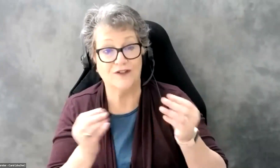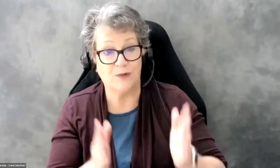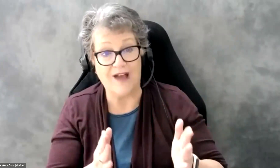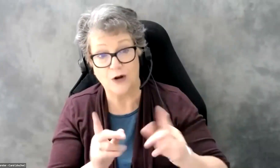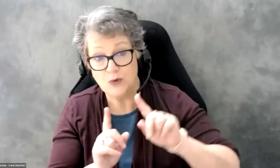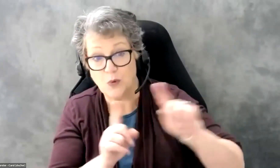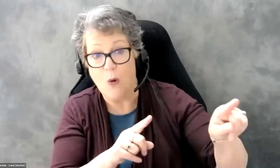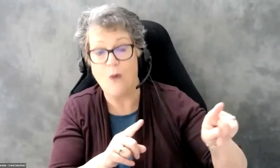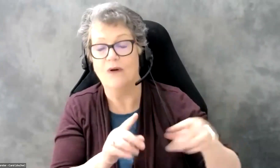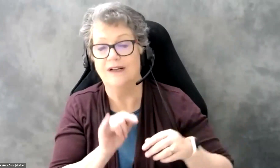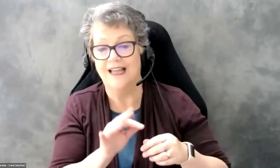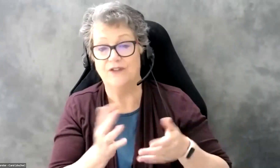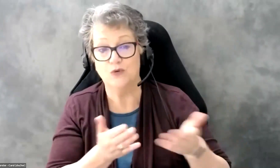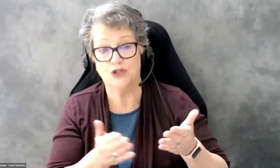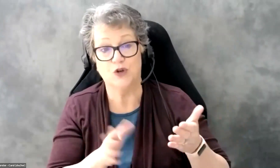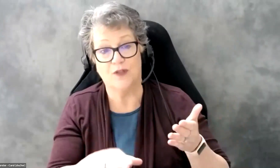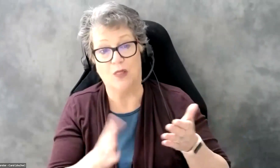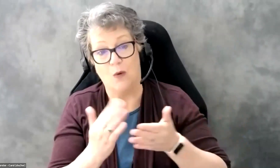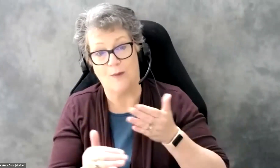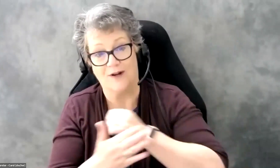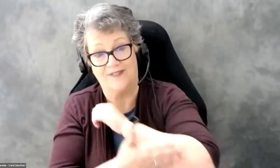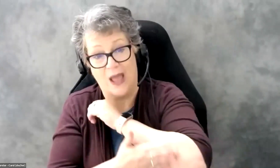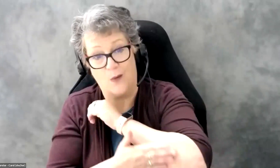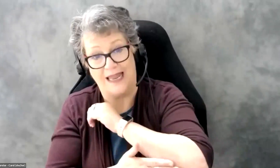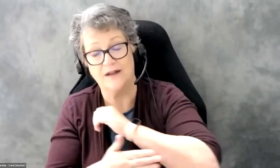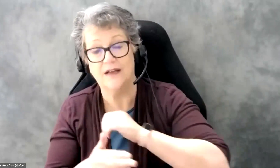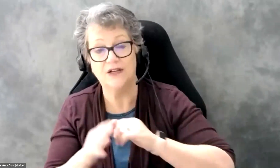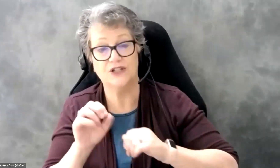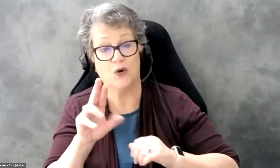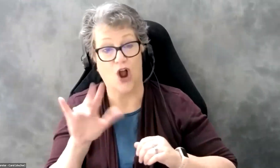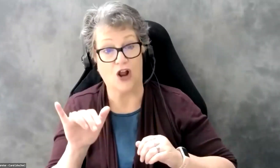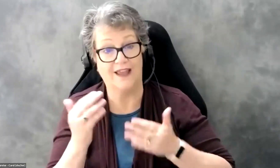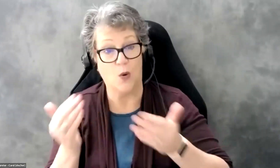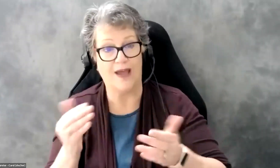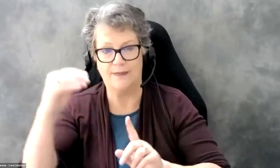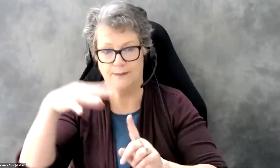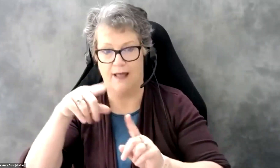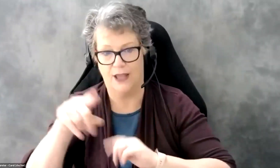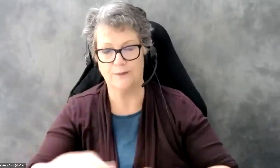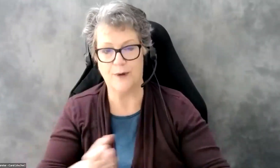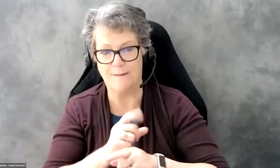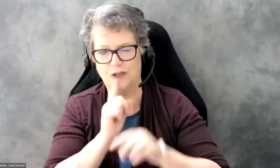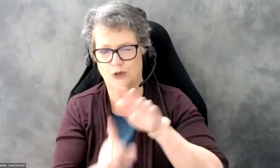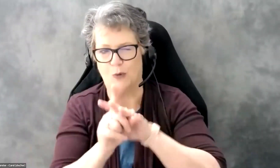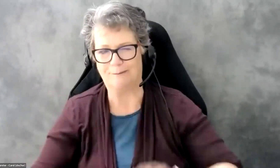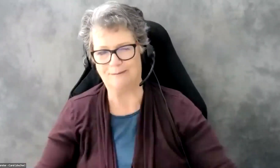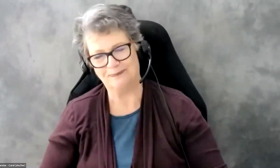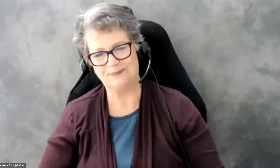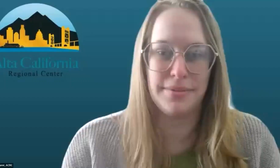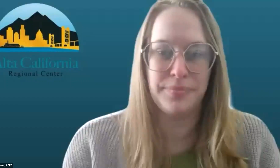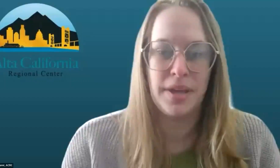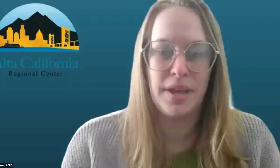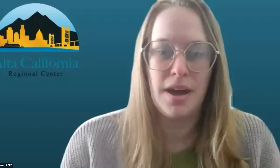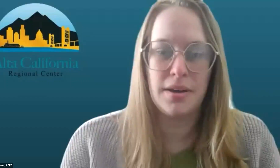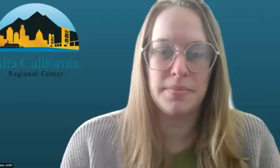serve kind of the lower part of our county as well. So, Carly, go ahead, and I'm gonna spotlight you because I want to make sure you show up on our video.